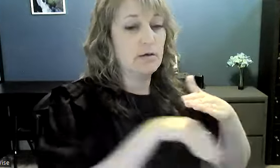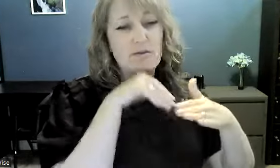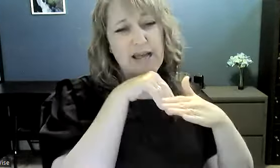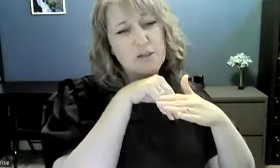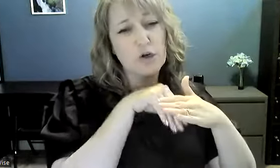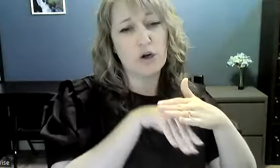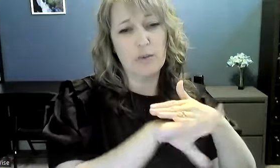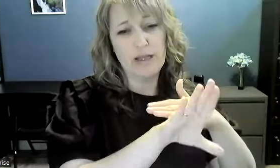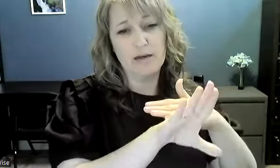Enter or go in.